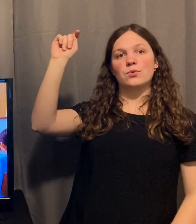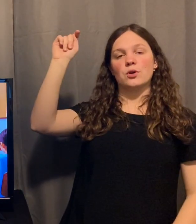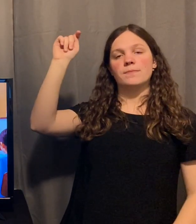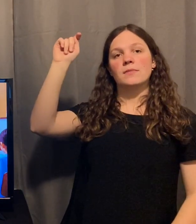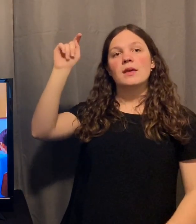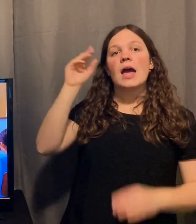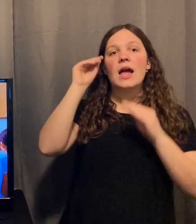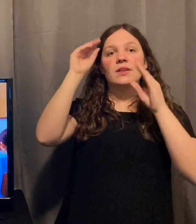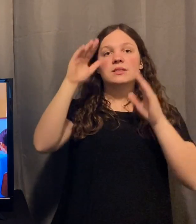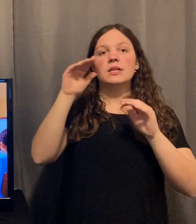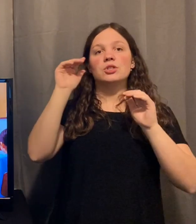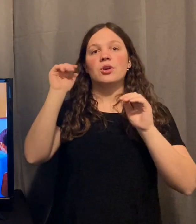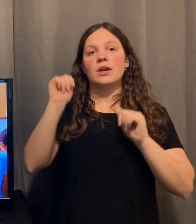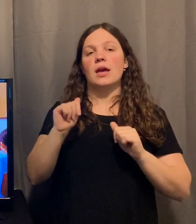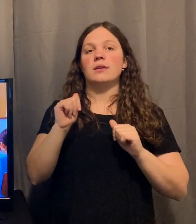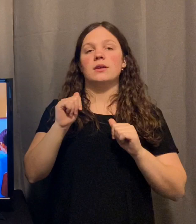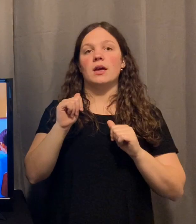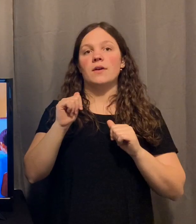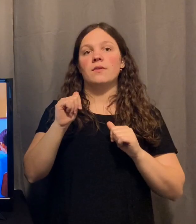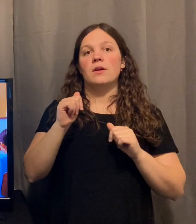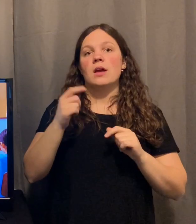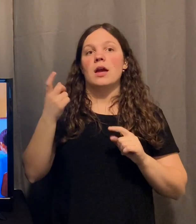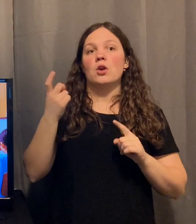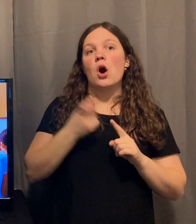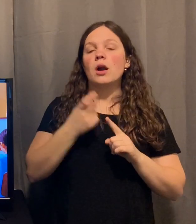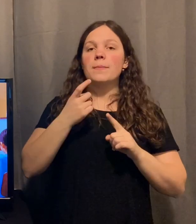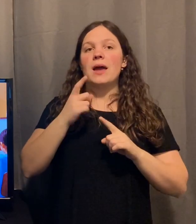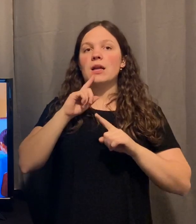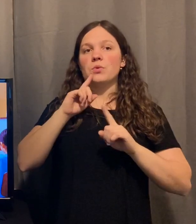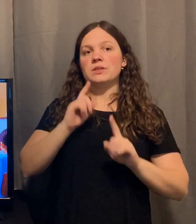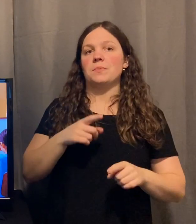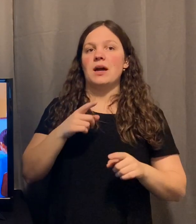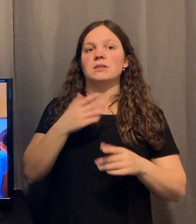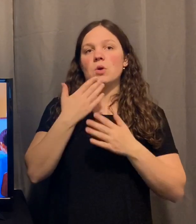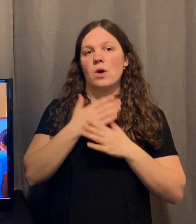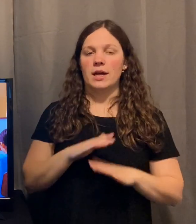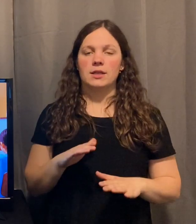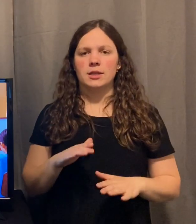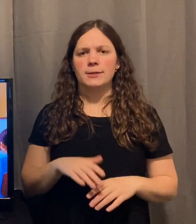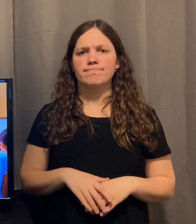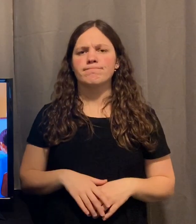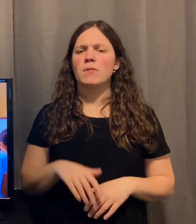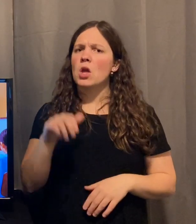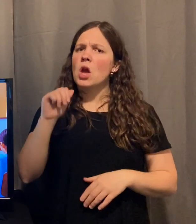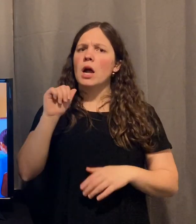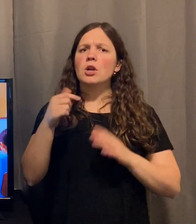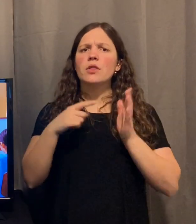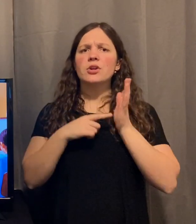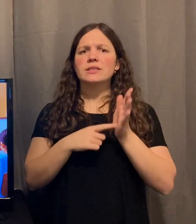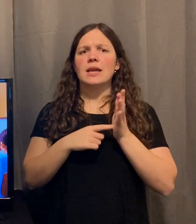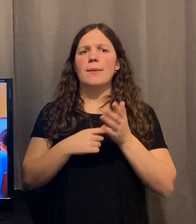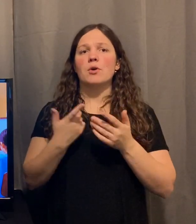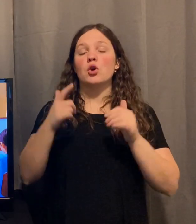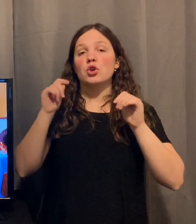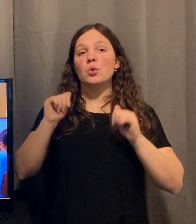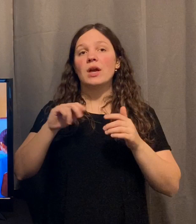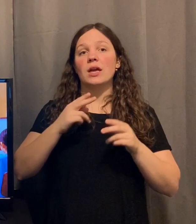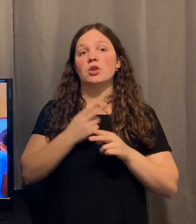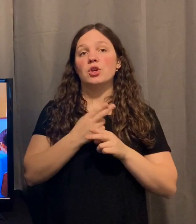bathroom, and the teacher can give an automatic response quietly. Another example, you can